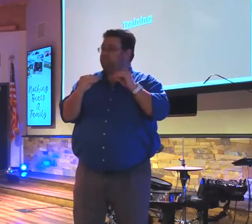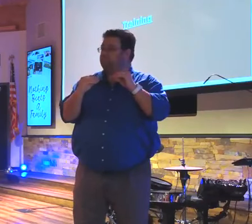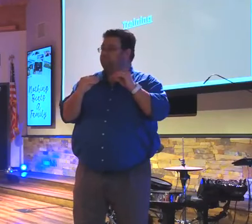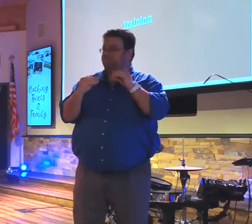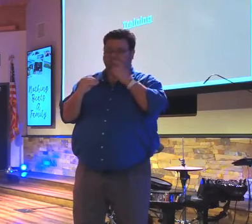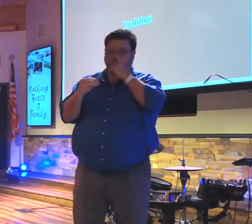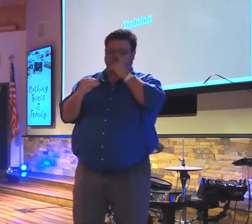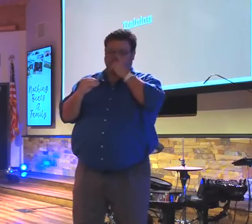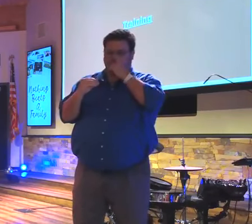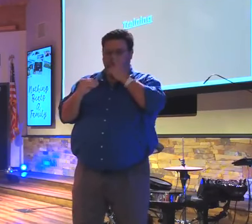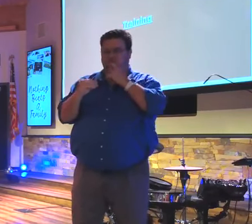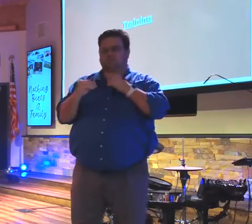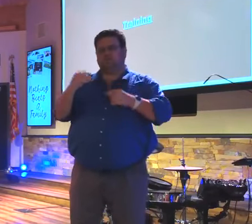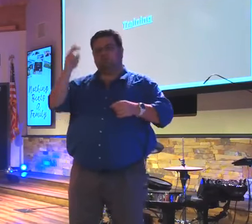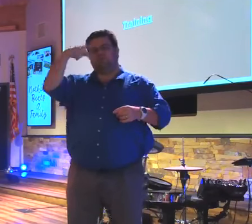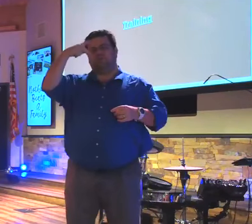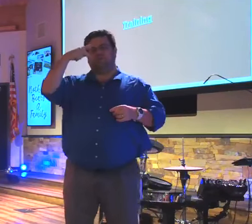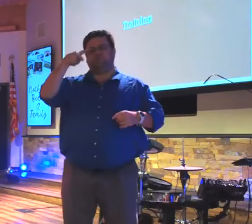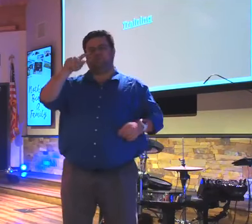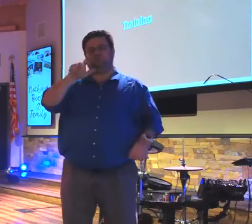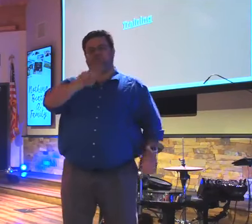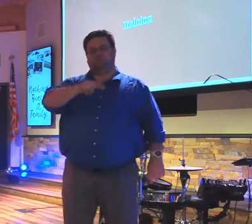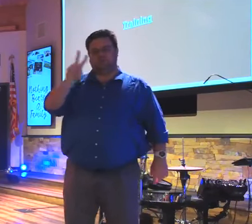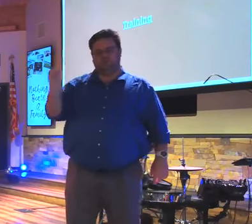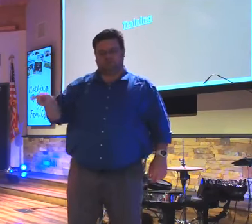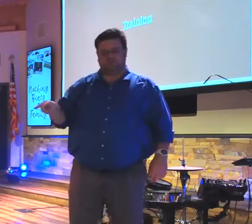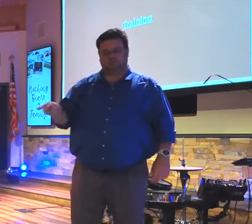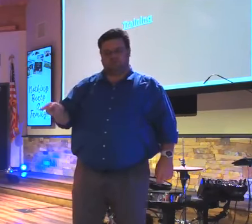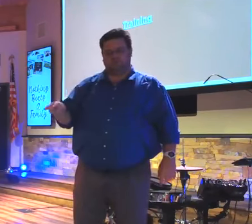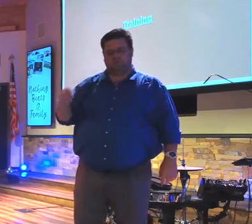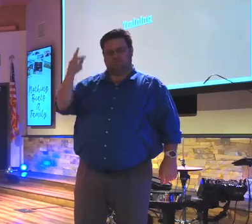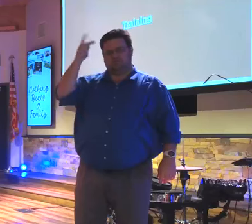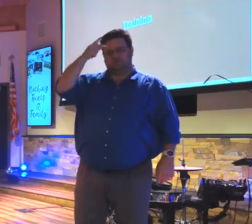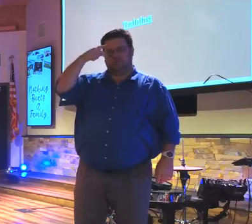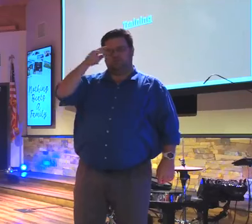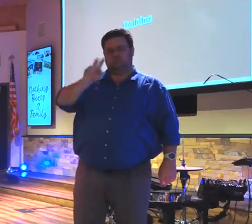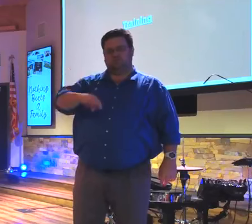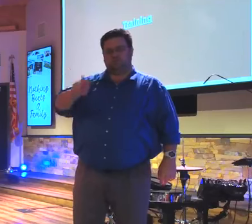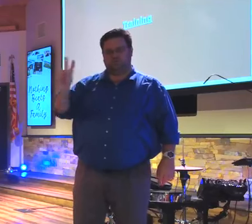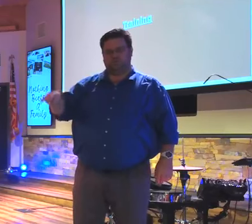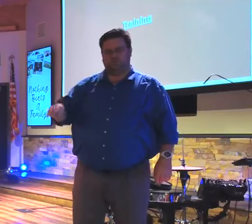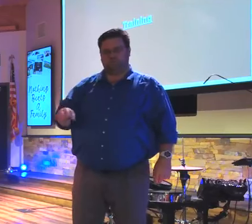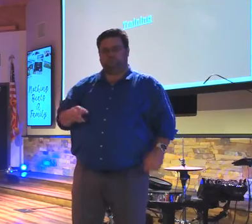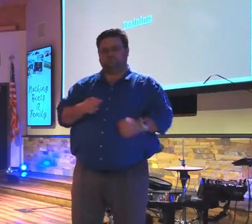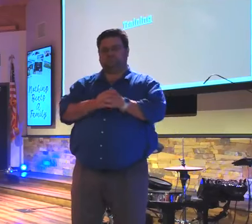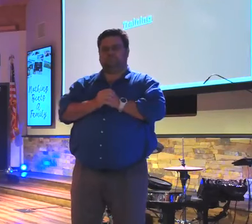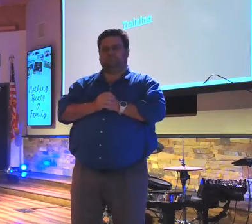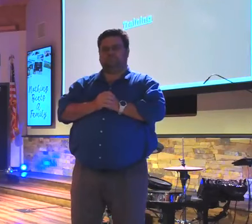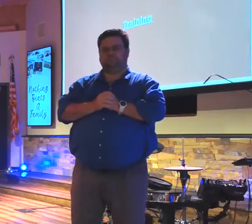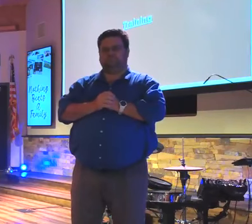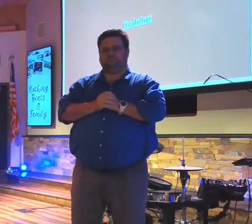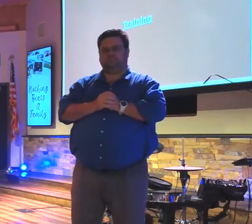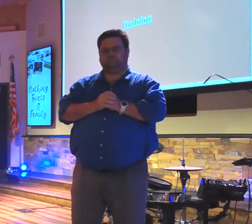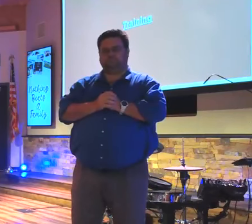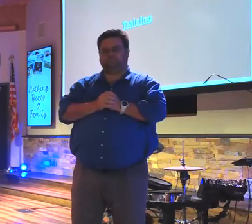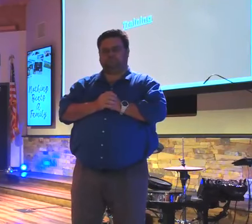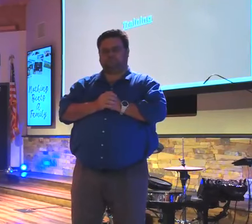you to take your Bible and go to Proverbs 22, chapter 22. Let's all turn over there. Proverbs chapter 22.